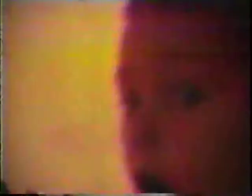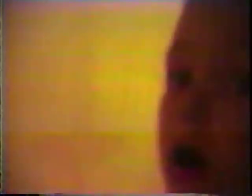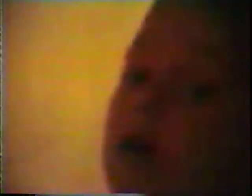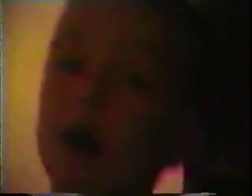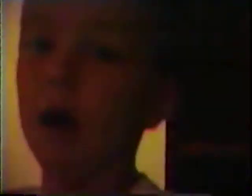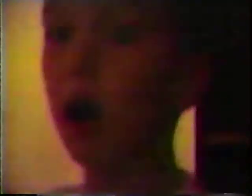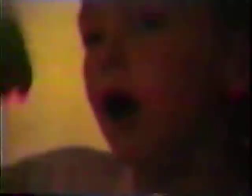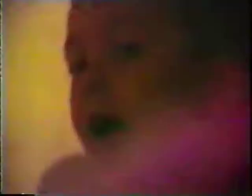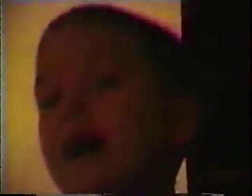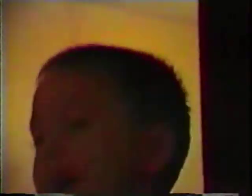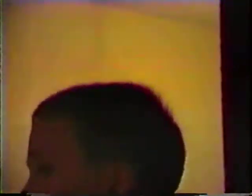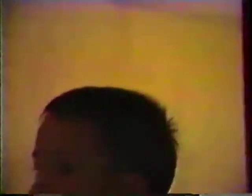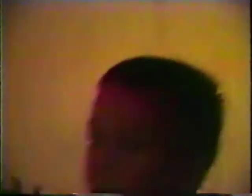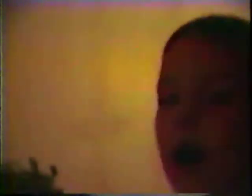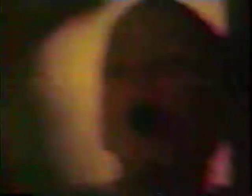Ow! Ow! Ow!